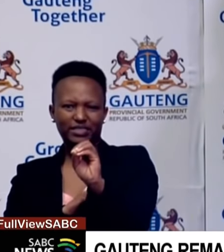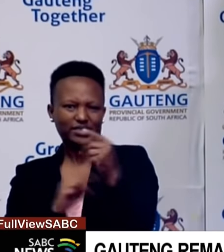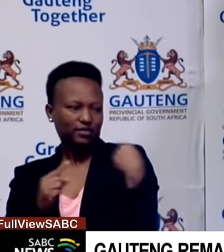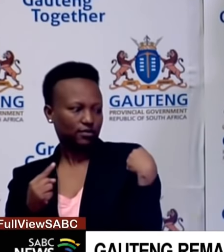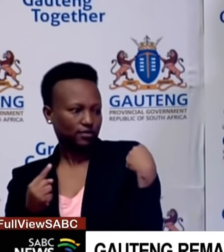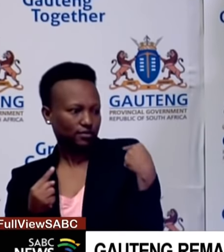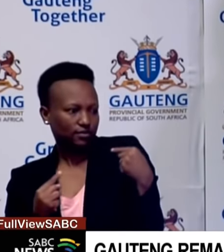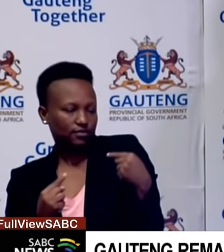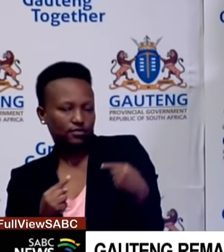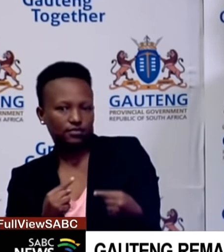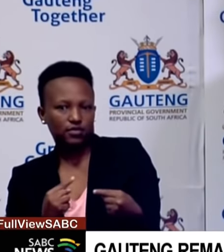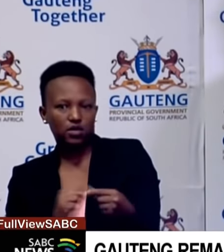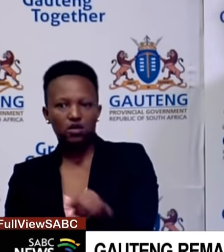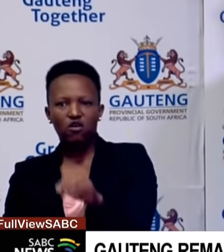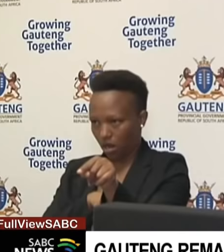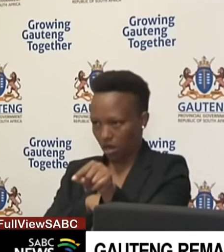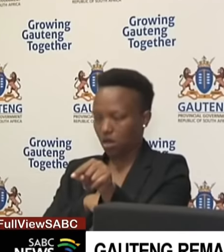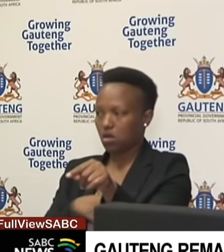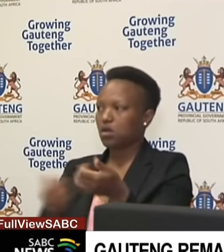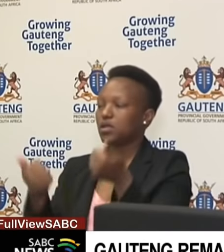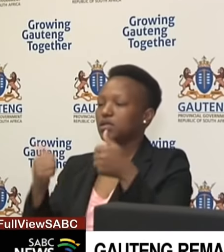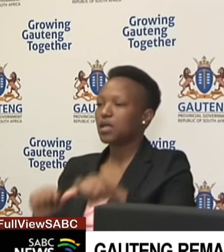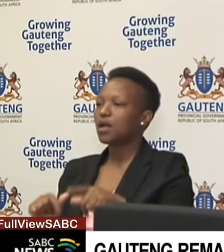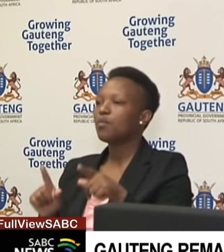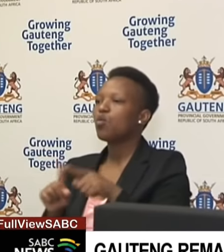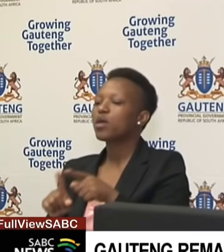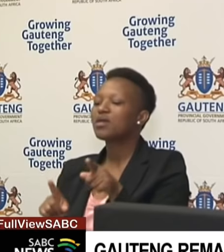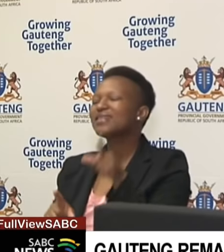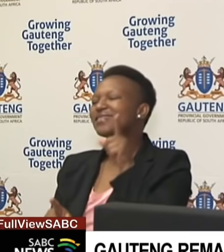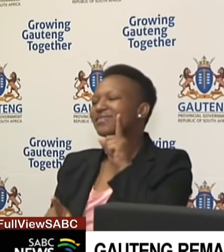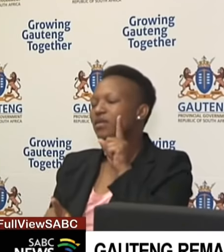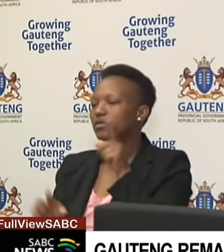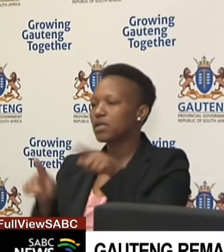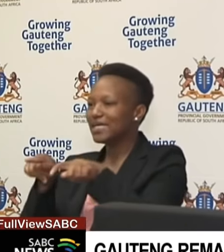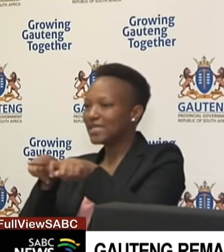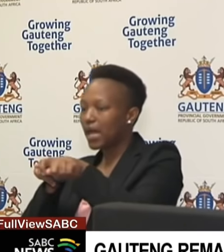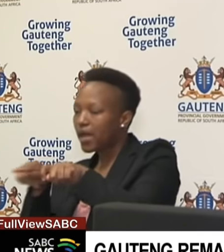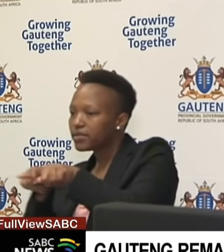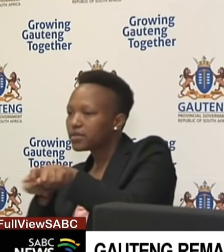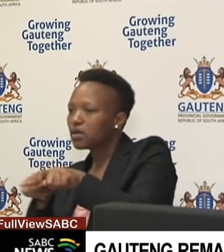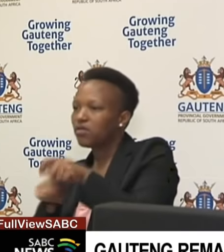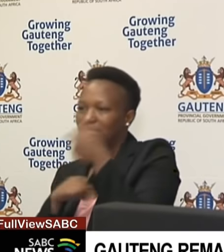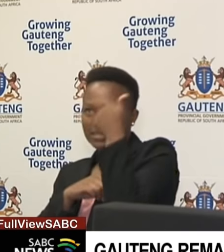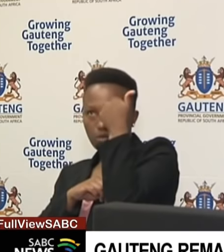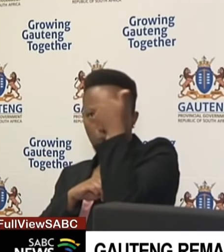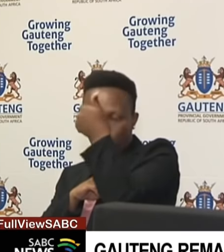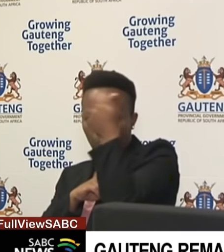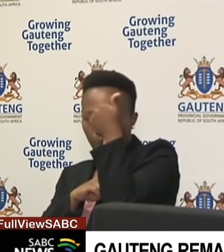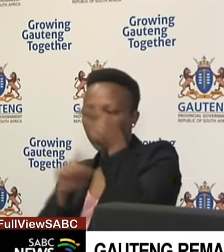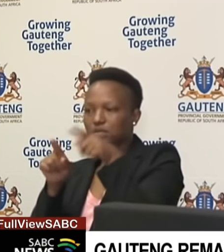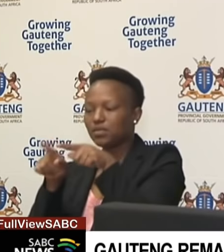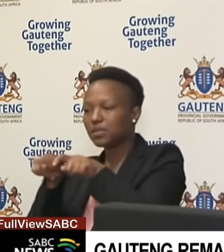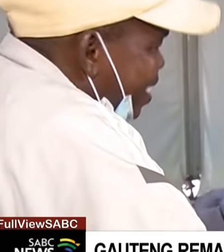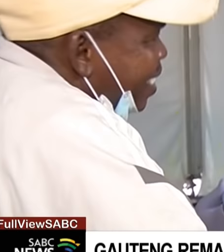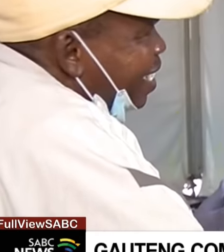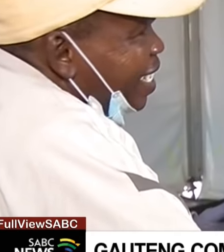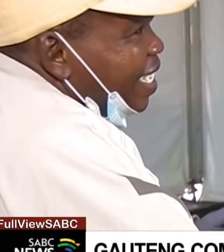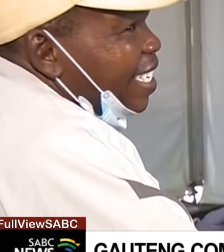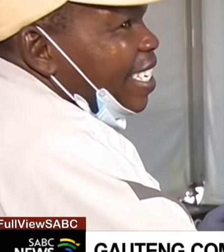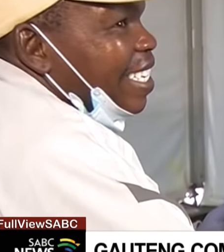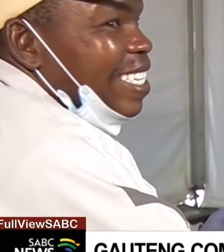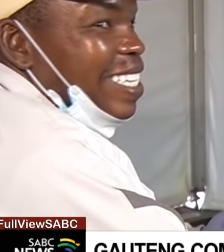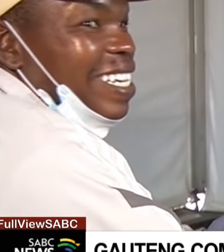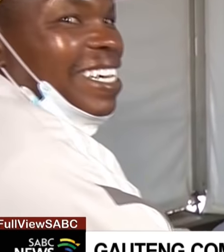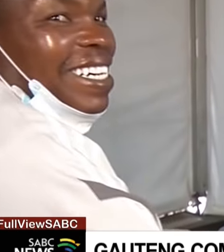last 48 hours. The Premier has made assurances that they've stockpiled protective clothing for healthcare